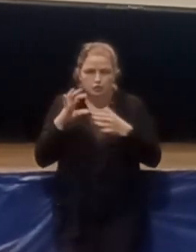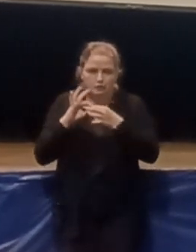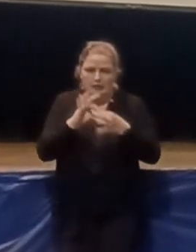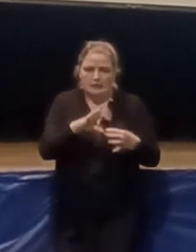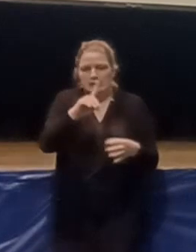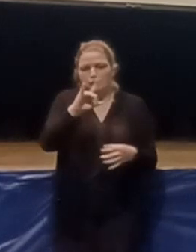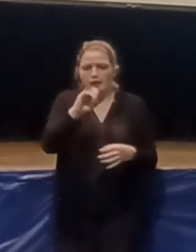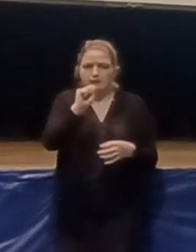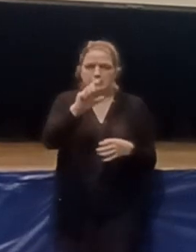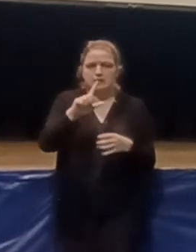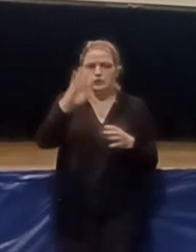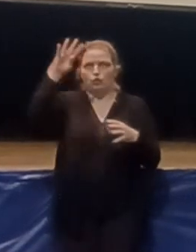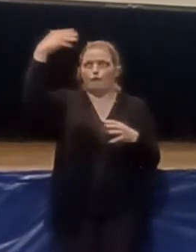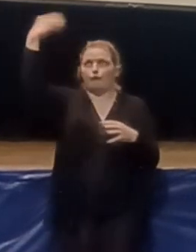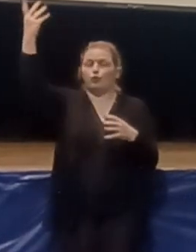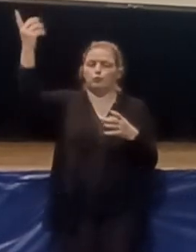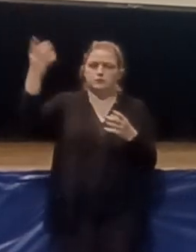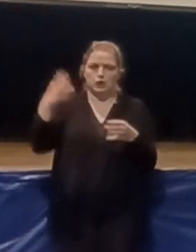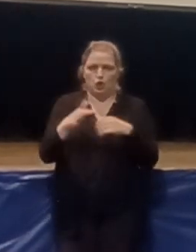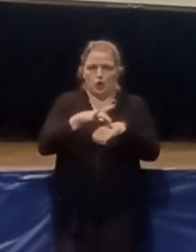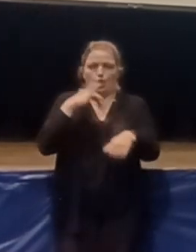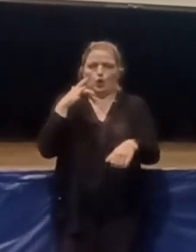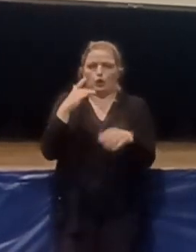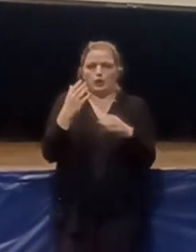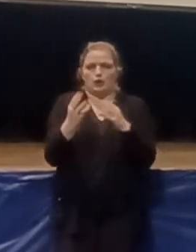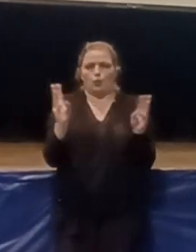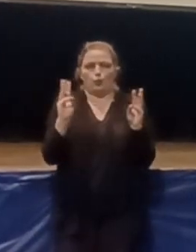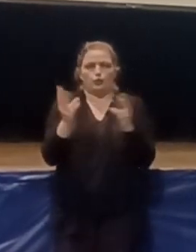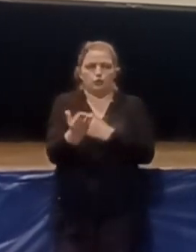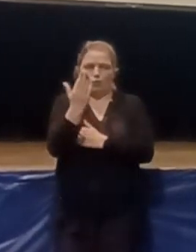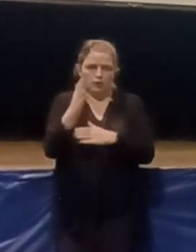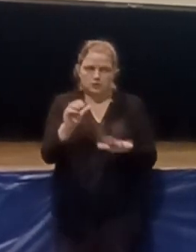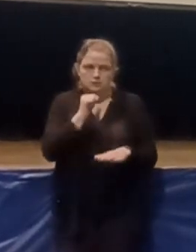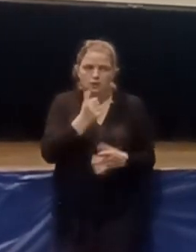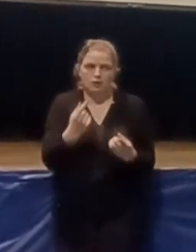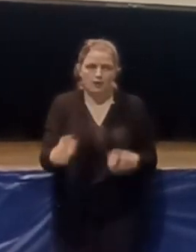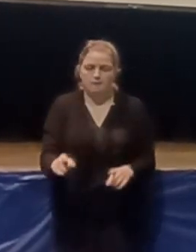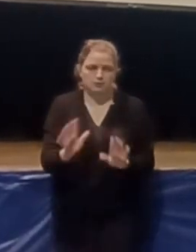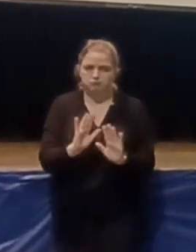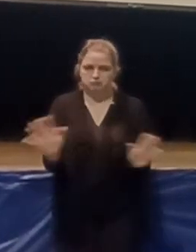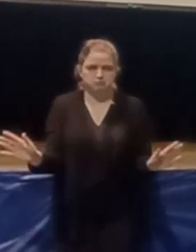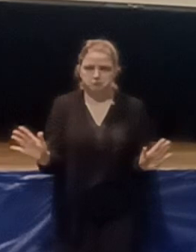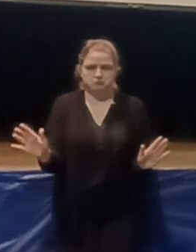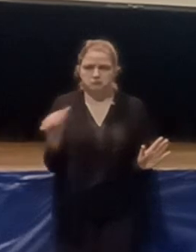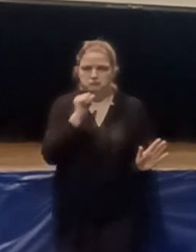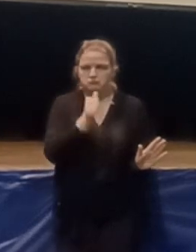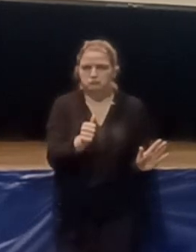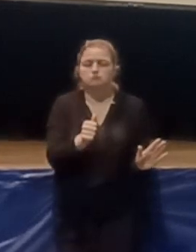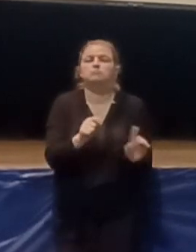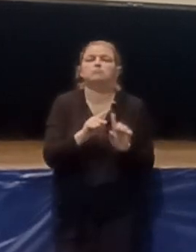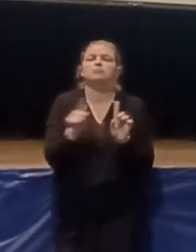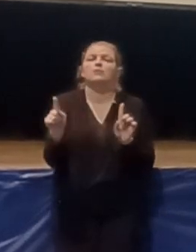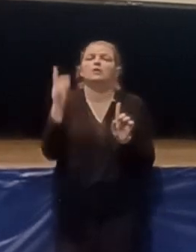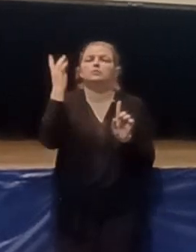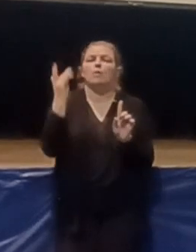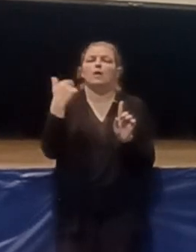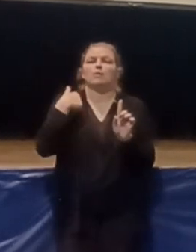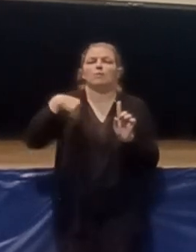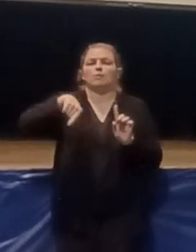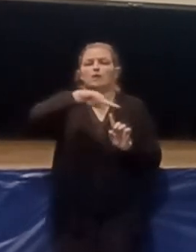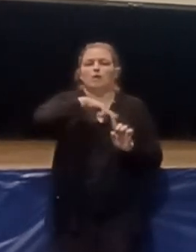diesel fumes in the early, in the winter mornings, because that is not going to be the case. That's why